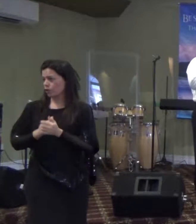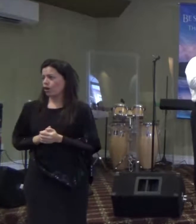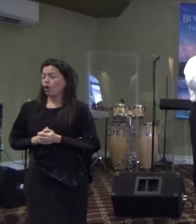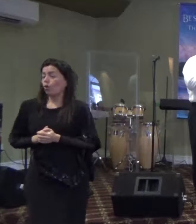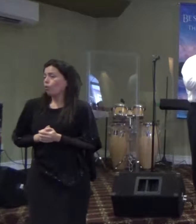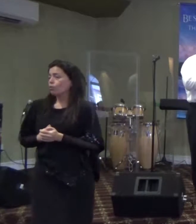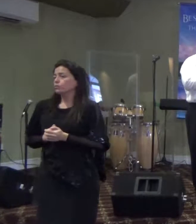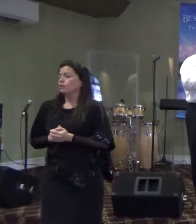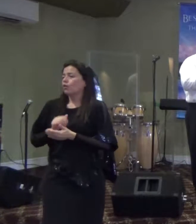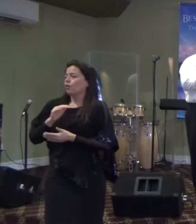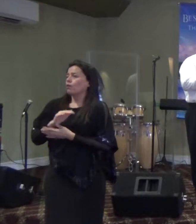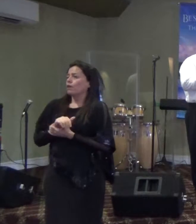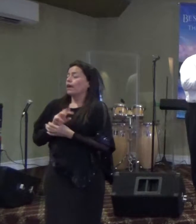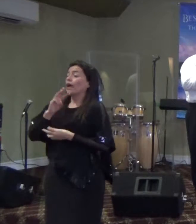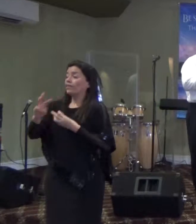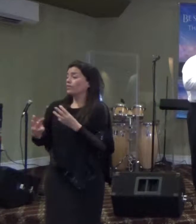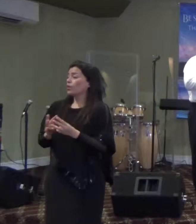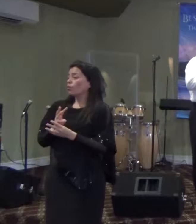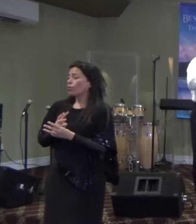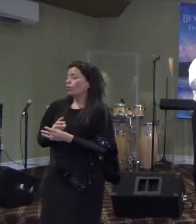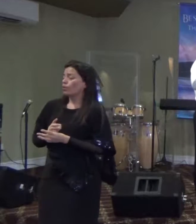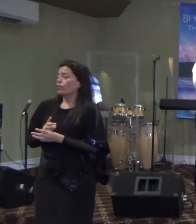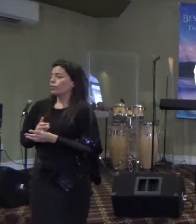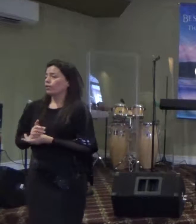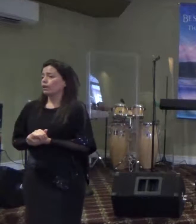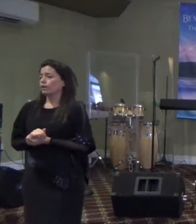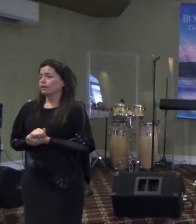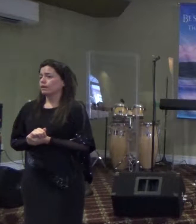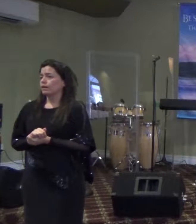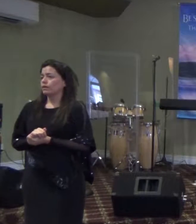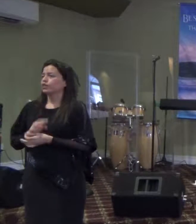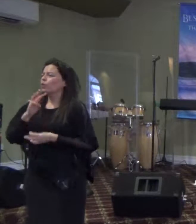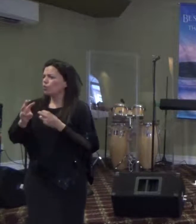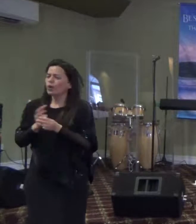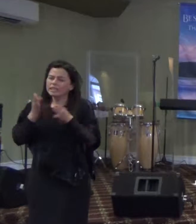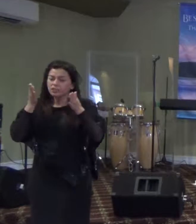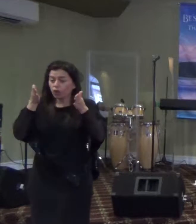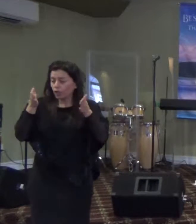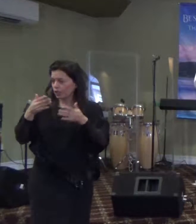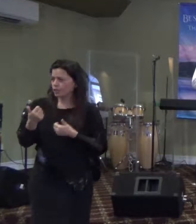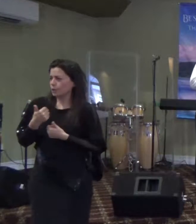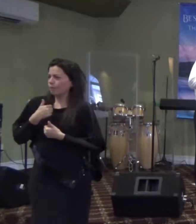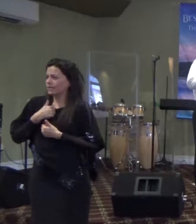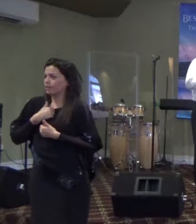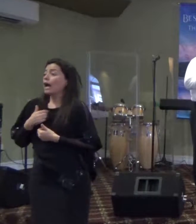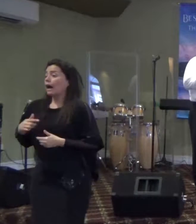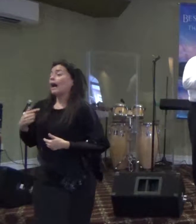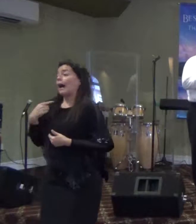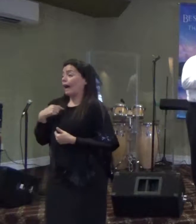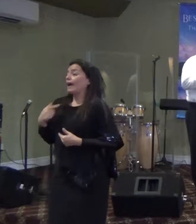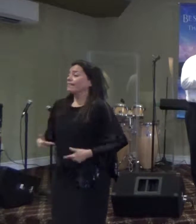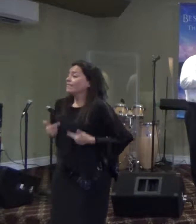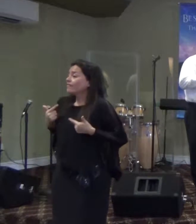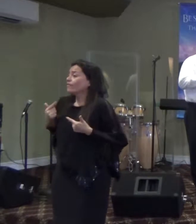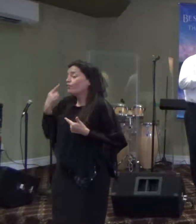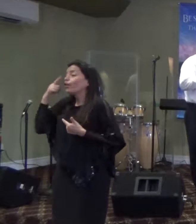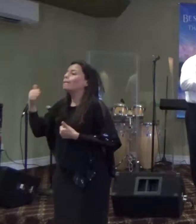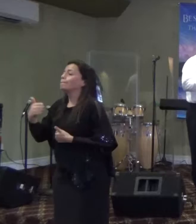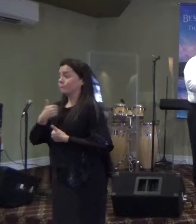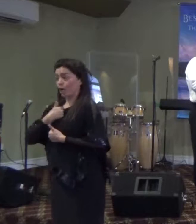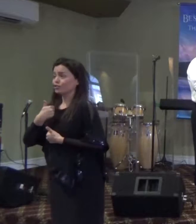centro where I'm the center de mi vida. of my life. Es decir, Is to say, vivo para mí. I live for